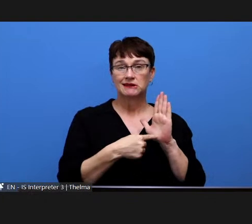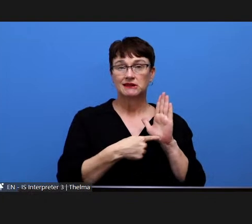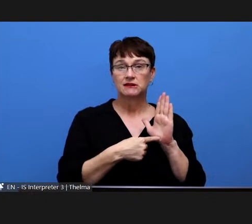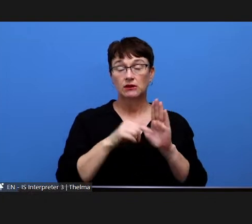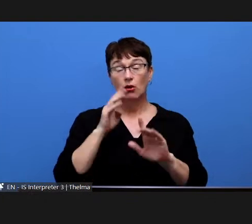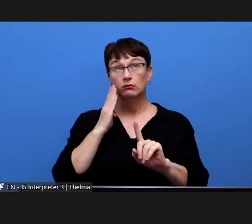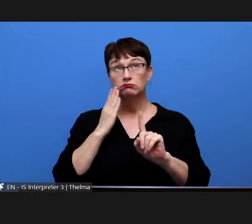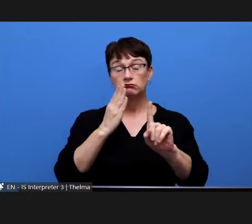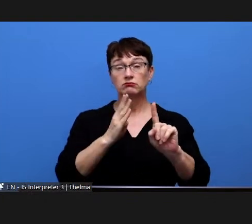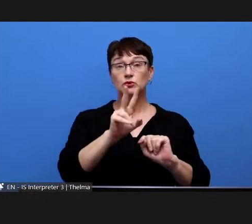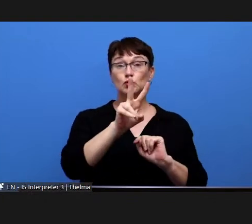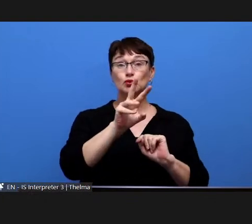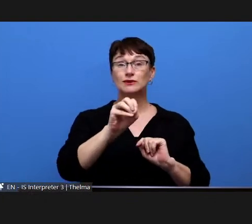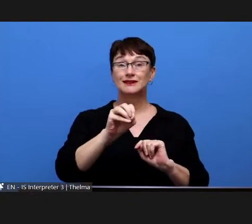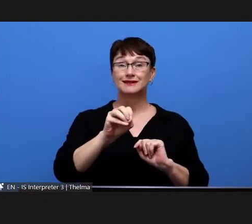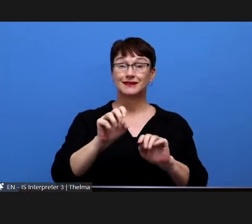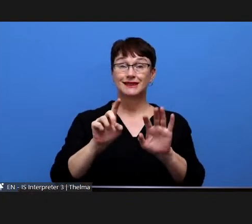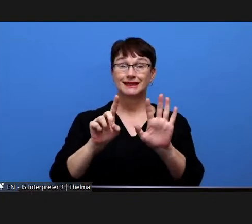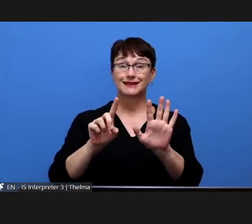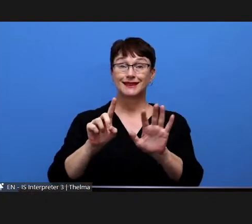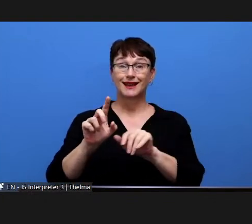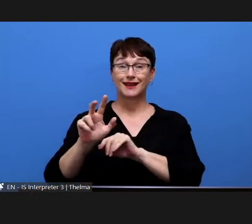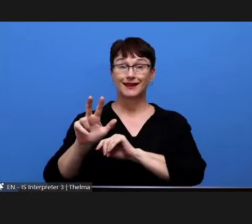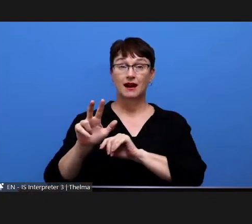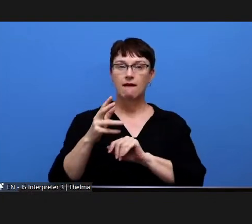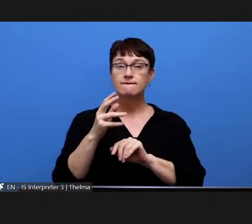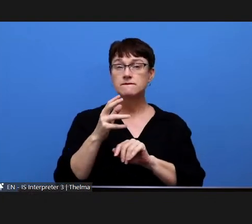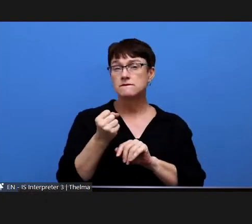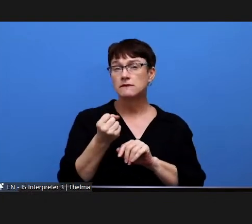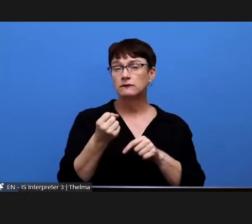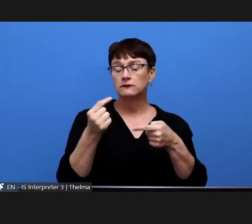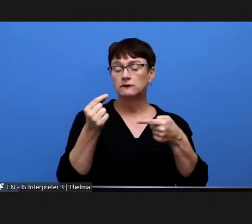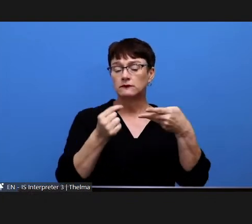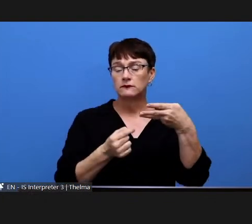in different processes while reporting. For